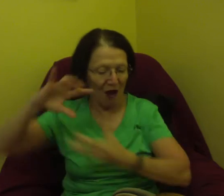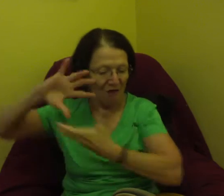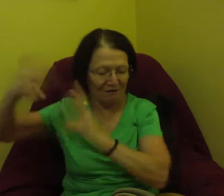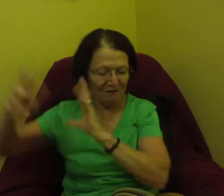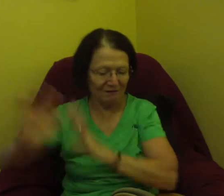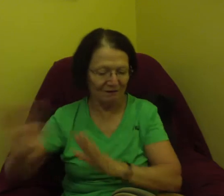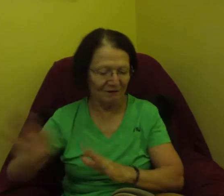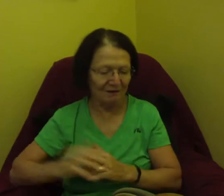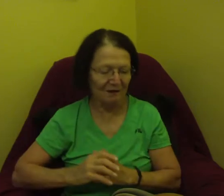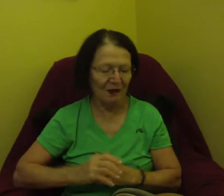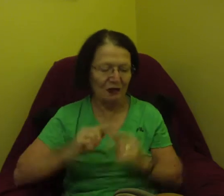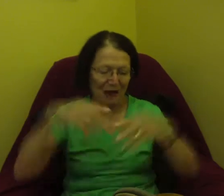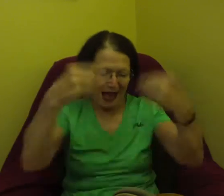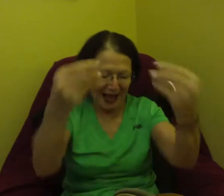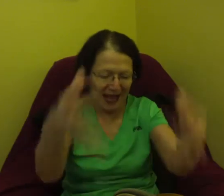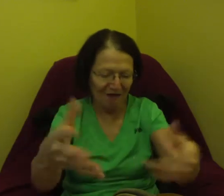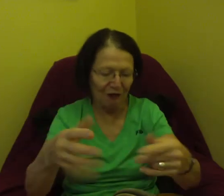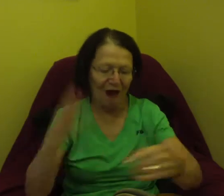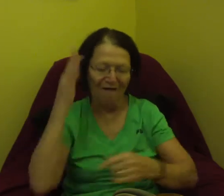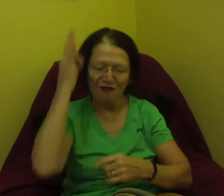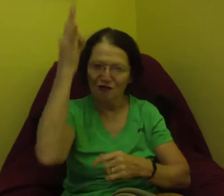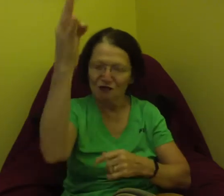my aunt, that's home,